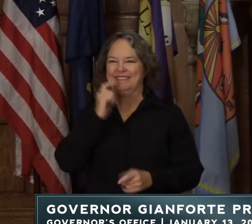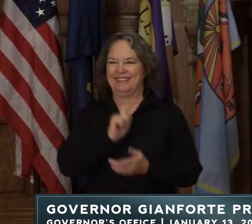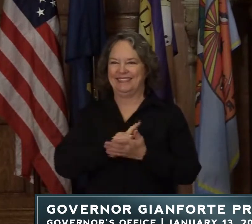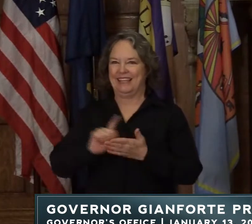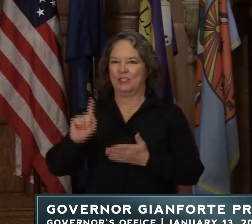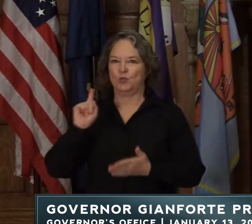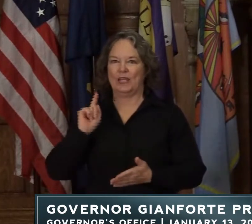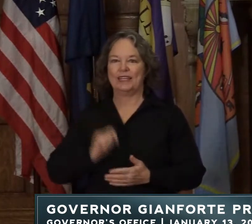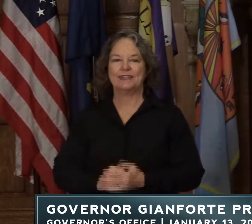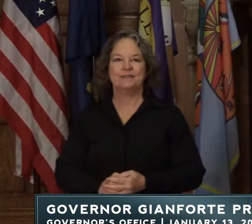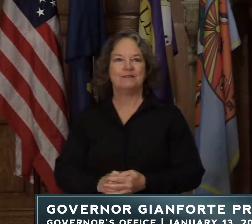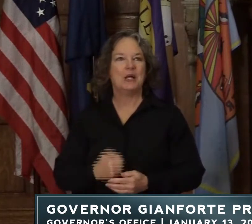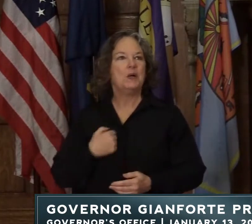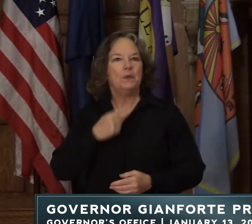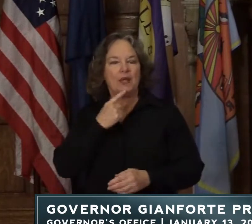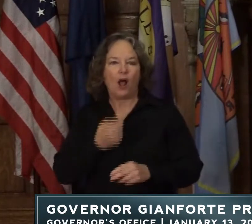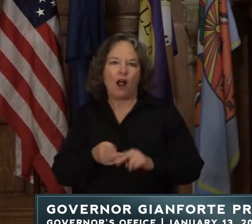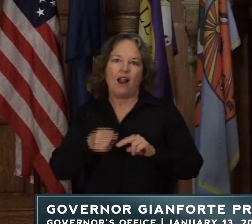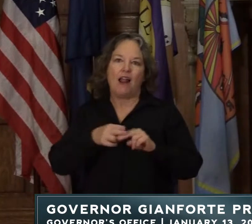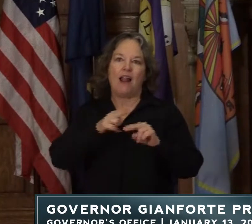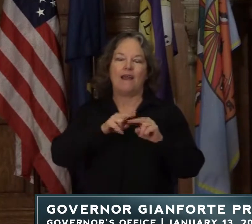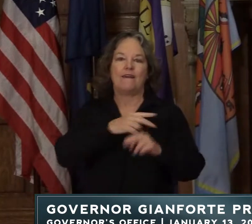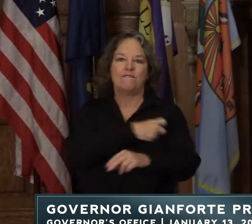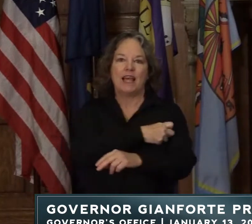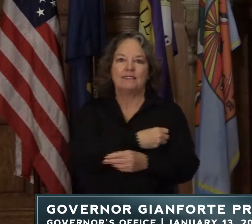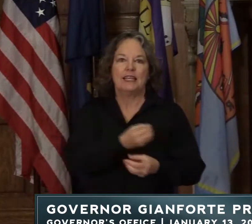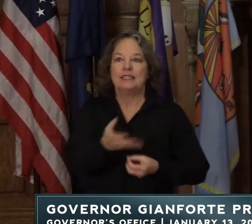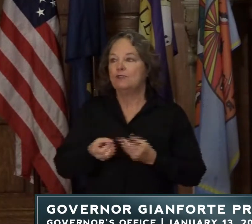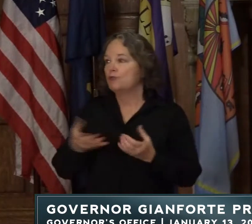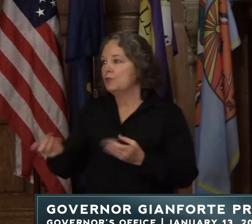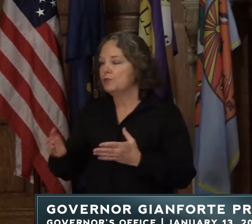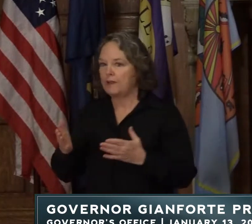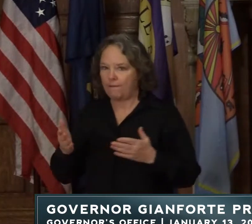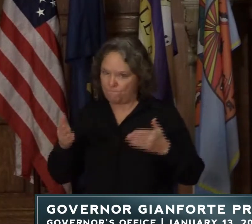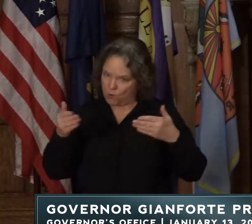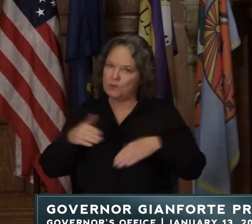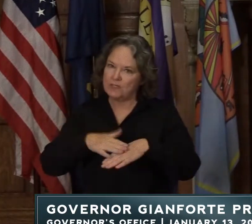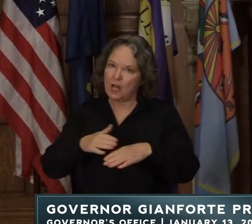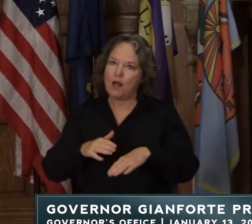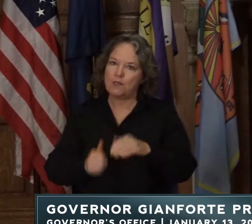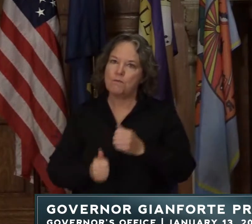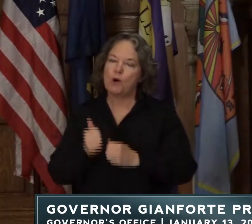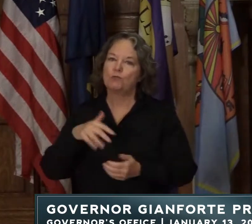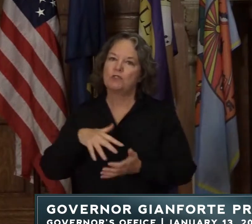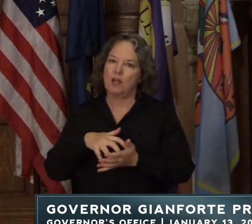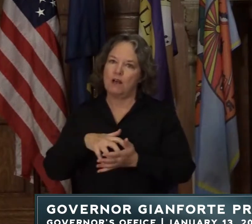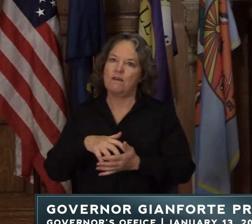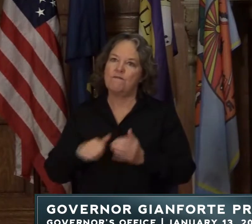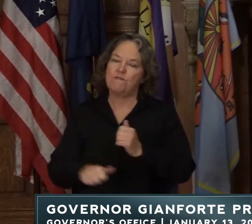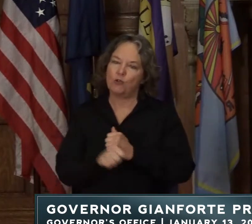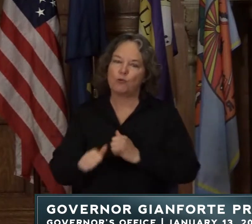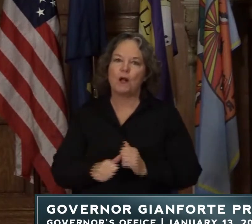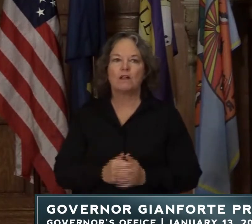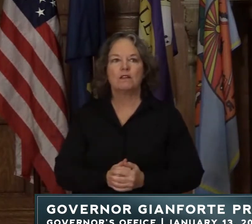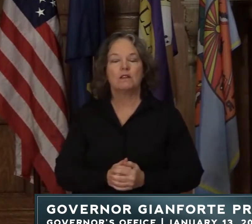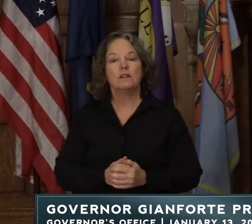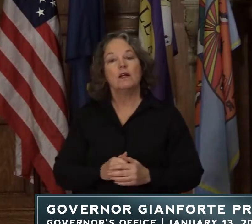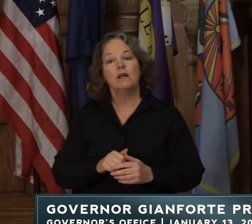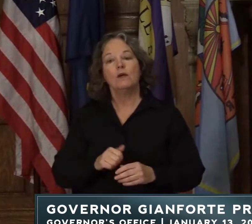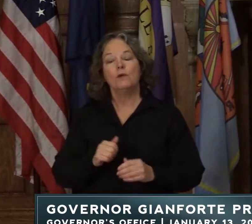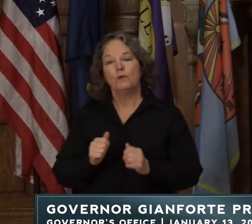week. We are ramping up vaccine distribution with a focus on the most vulnerable. Based on conversations